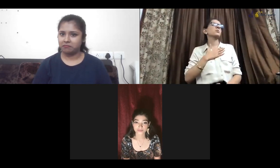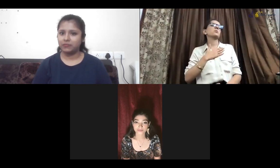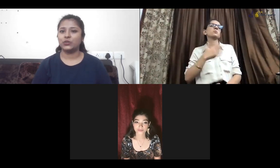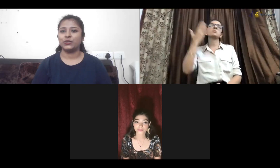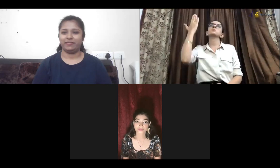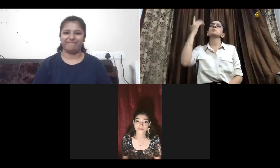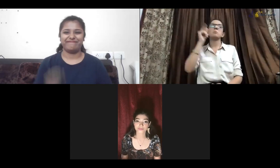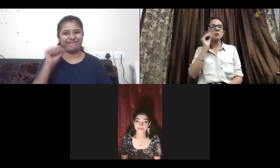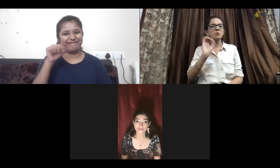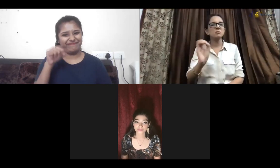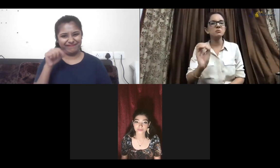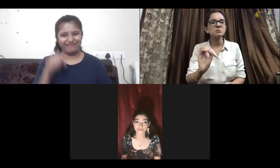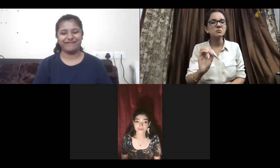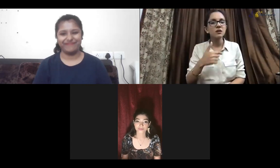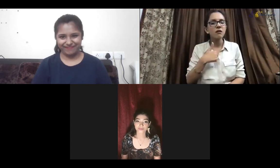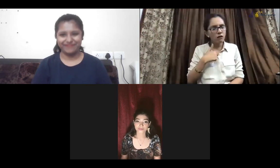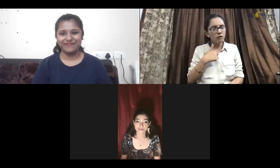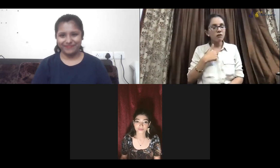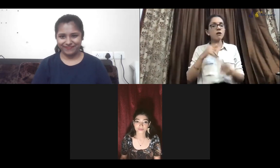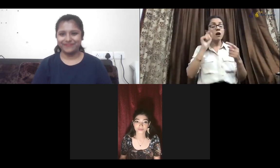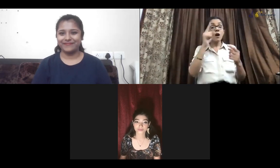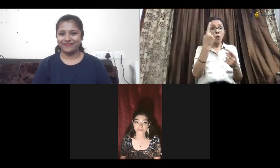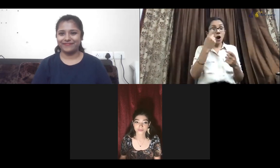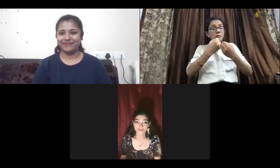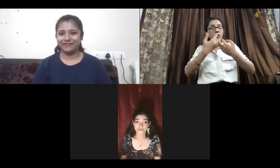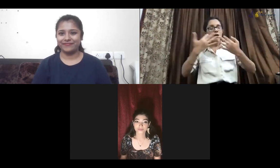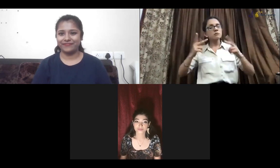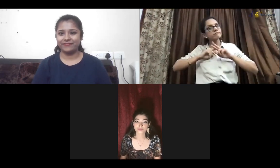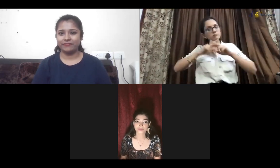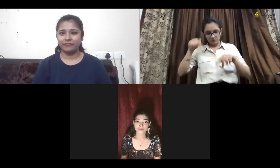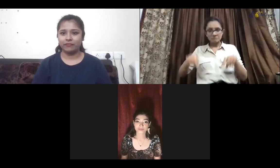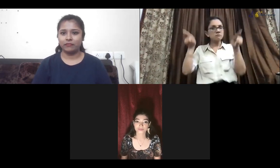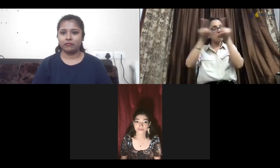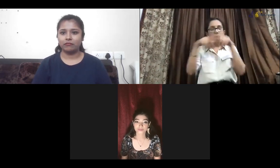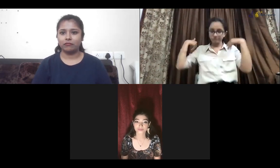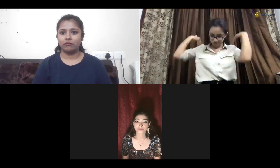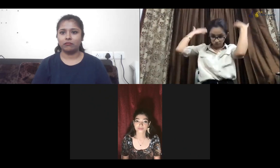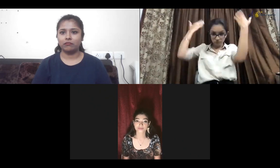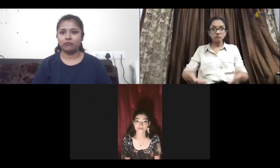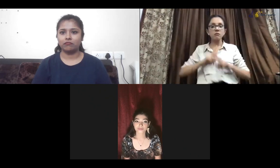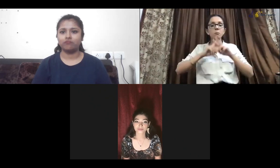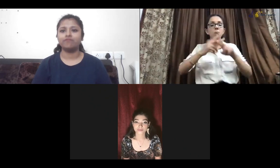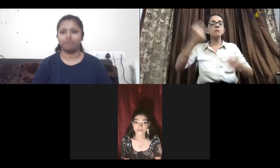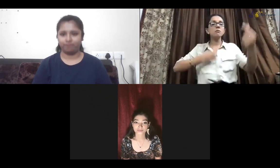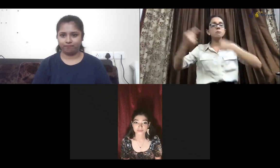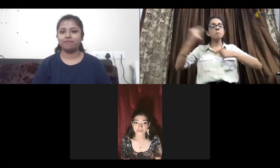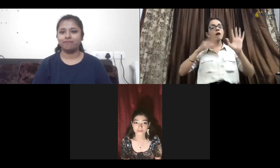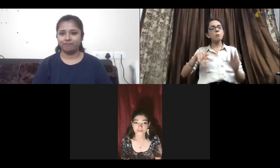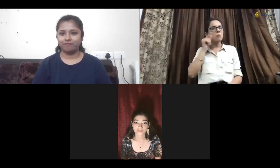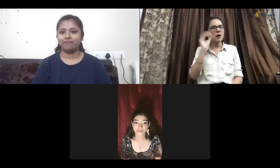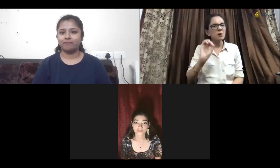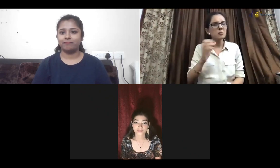only you both are the. I mean, both are girl child. So you don't have a brother." So that's a still we